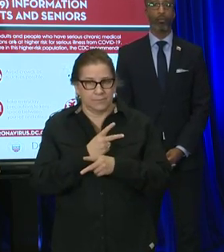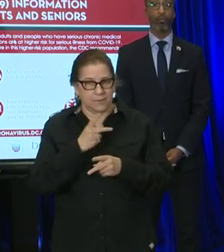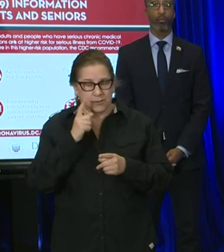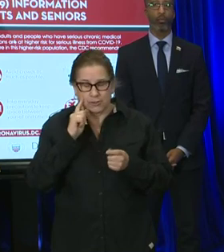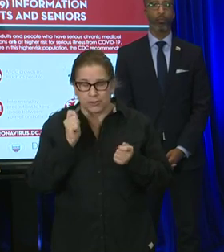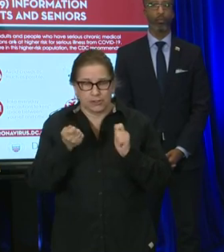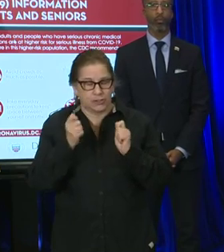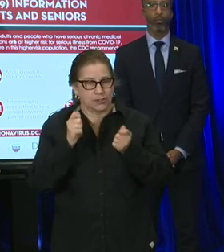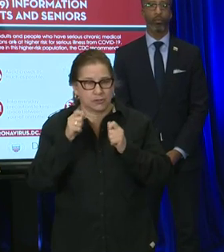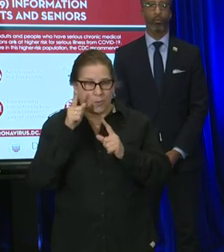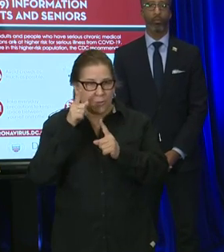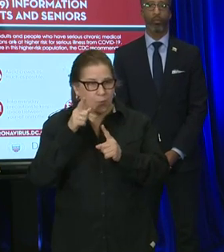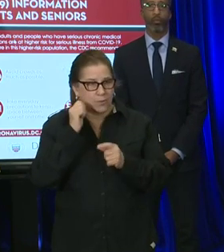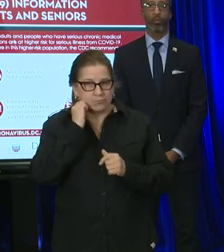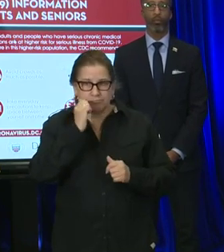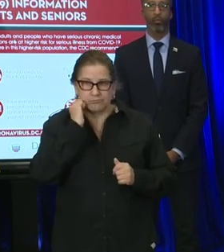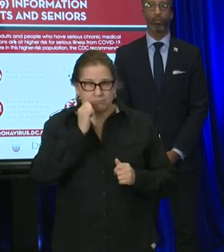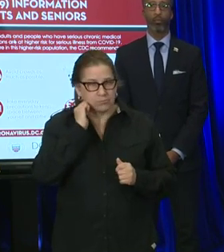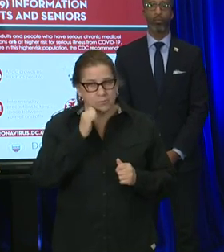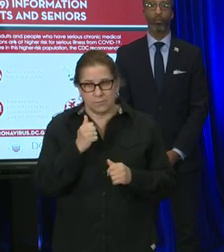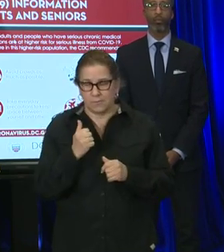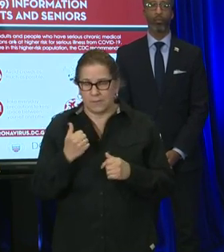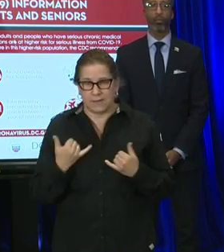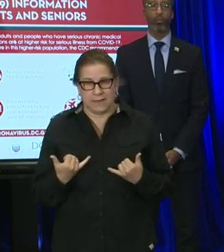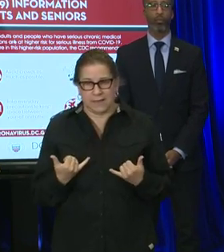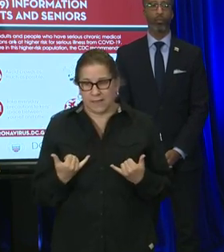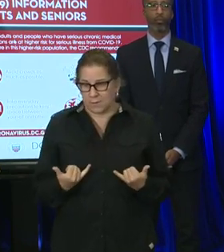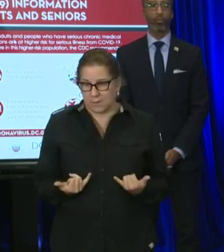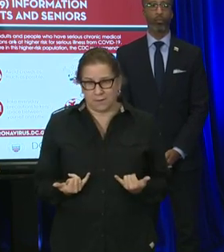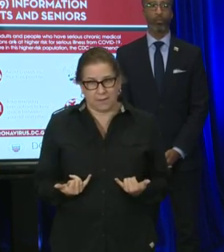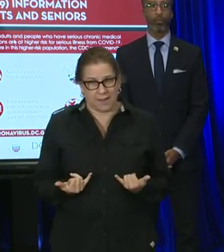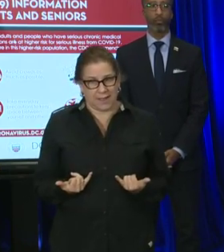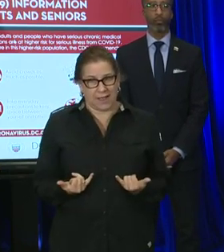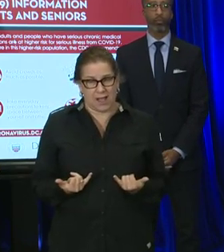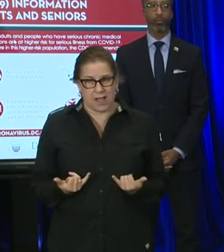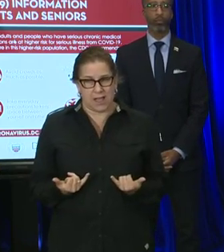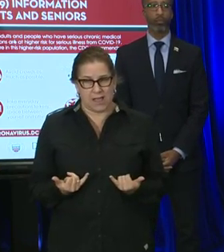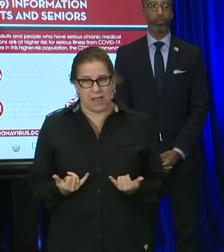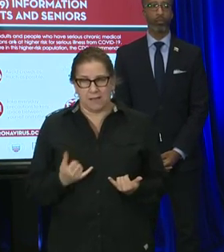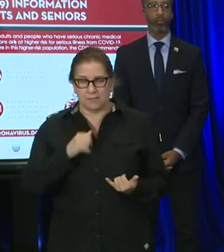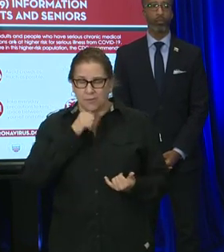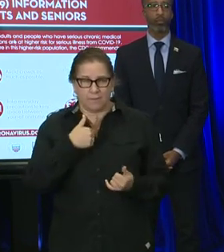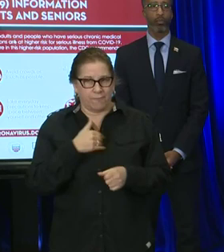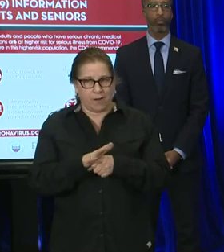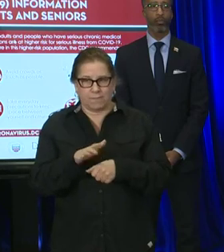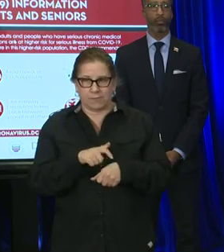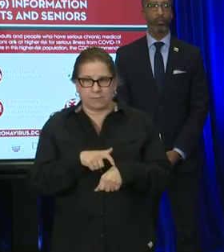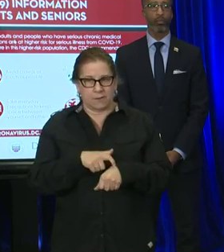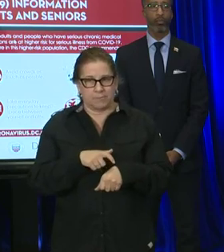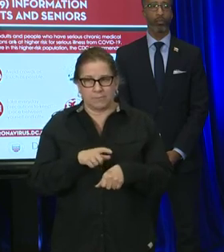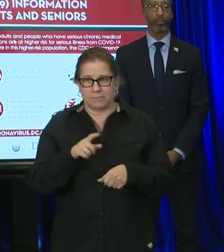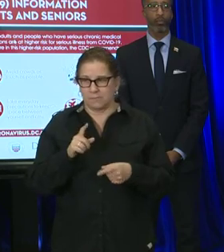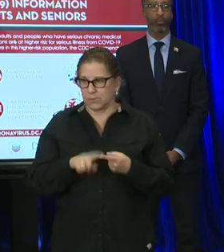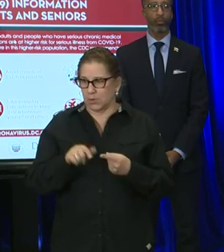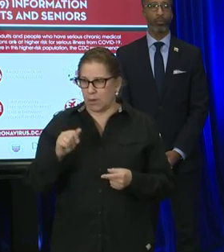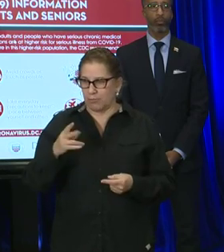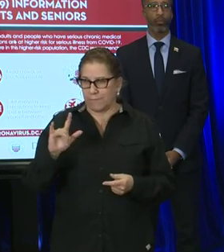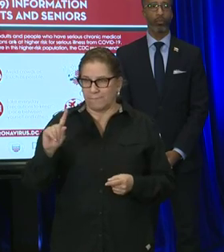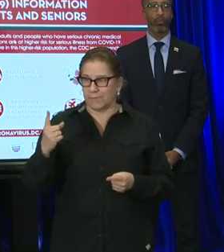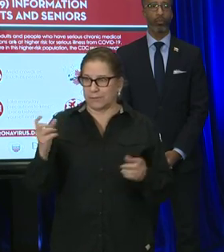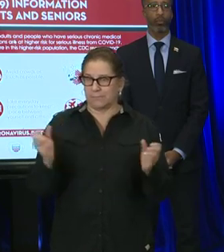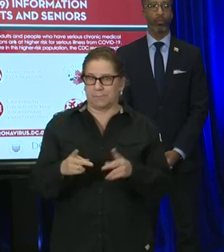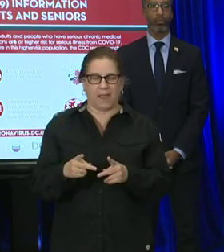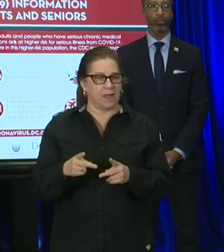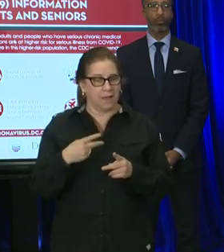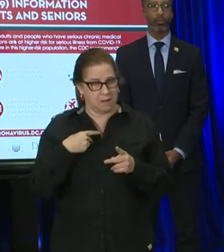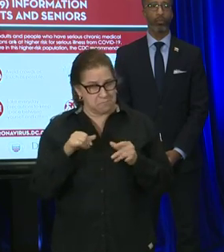day. And this is what we know today, that we won't have enough time by April the 1st to measure whether our strategies are working.